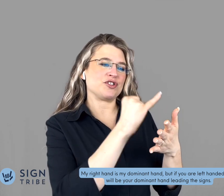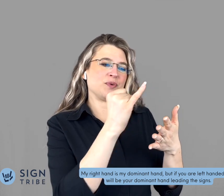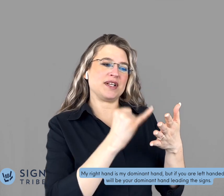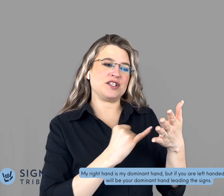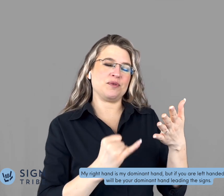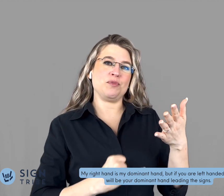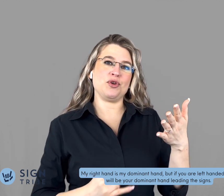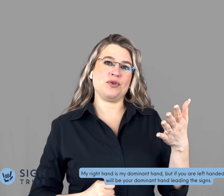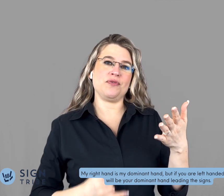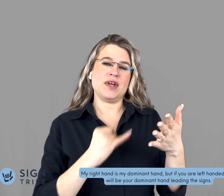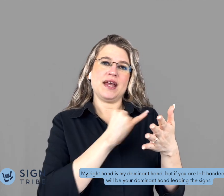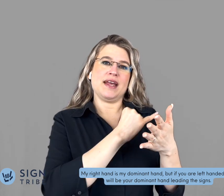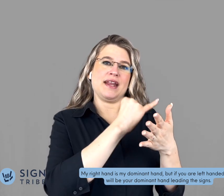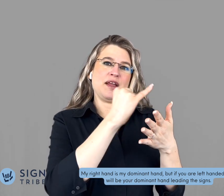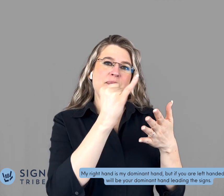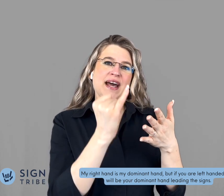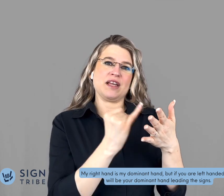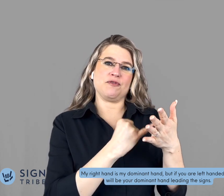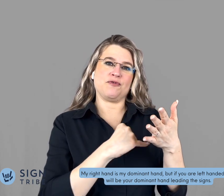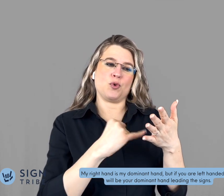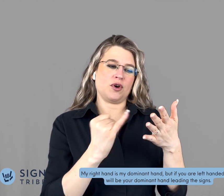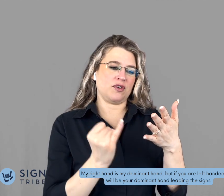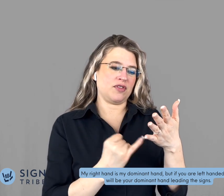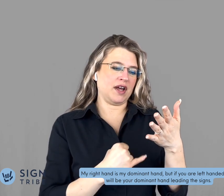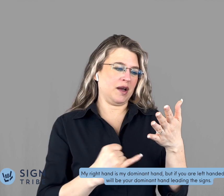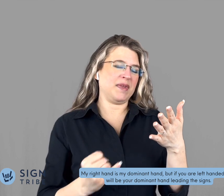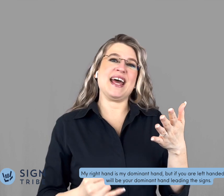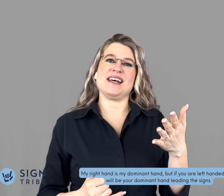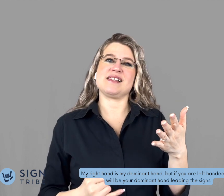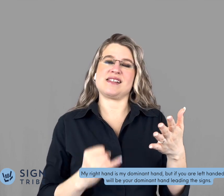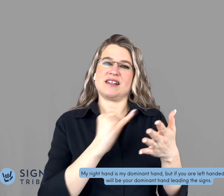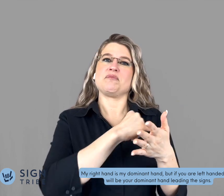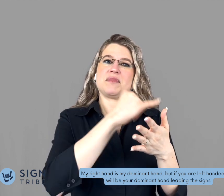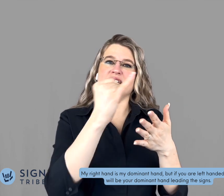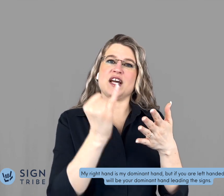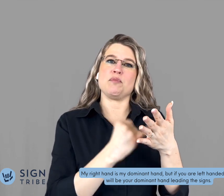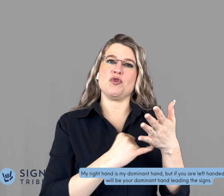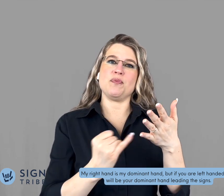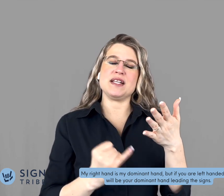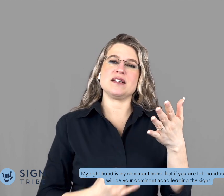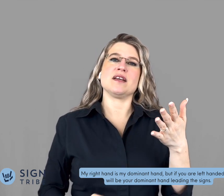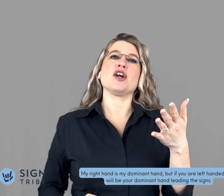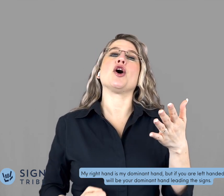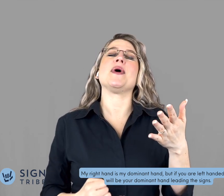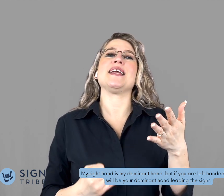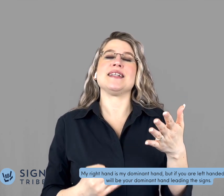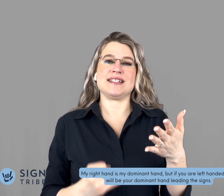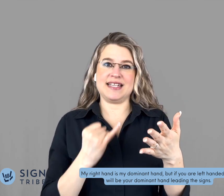going to move in a back and forth S type movement going